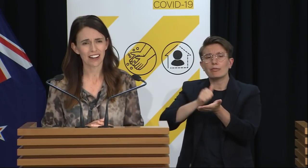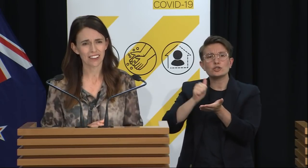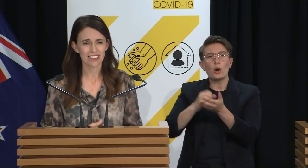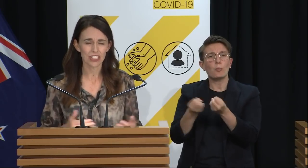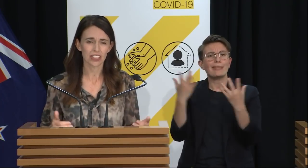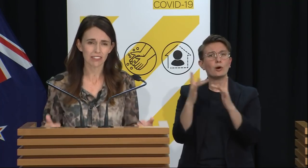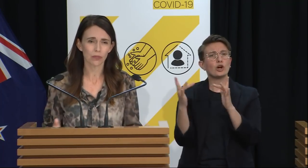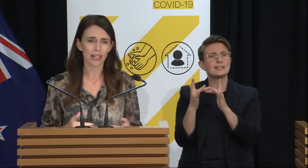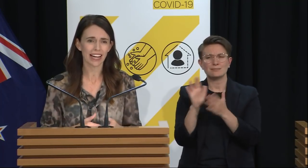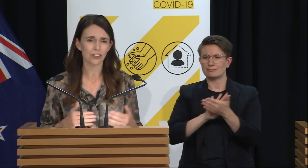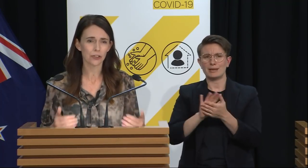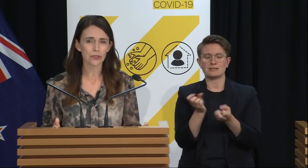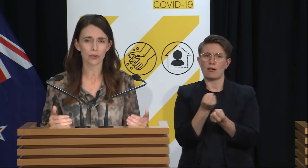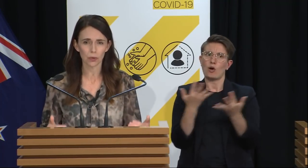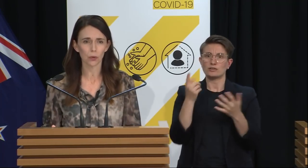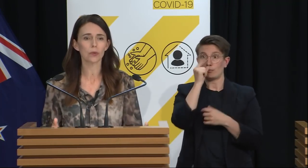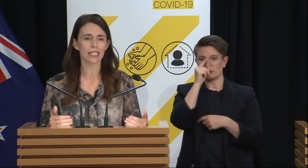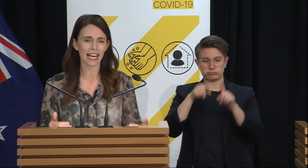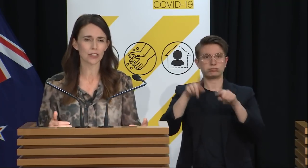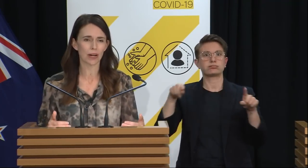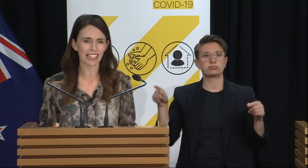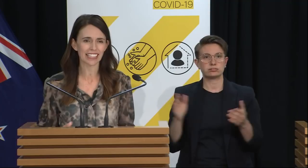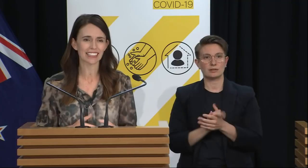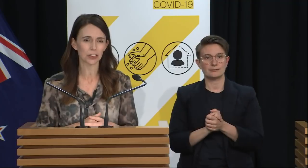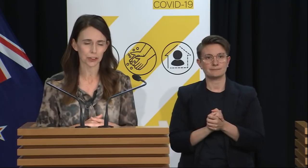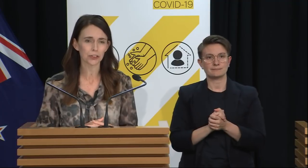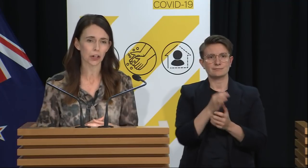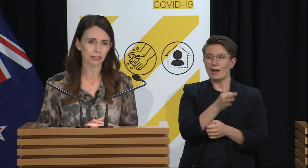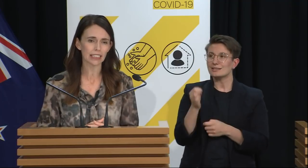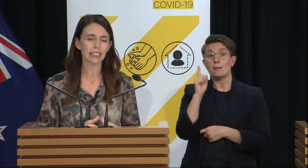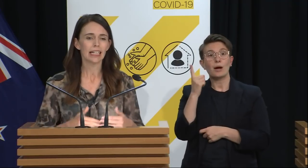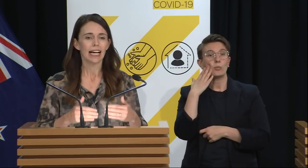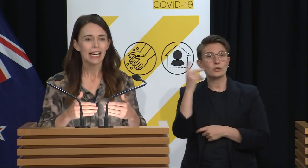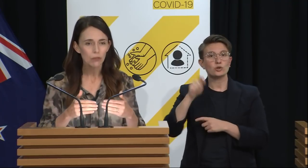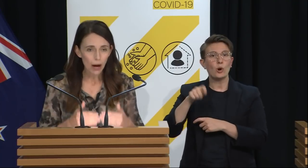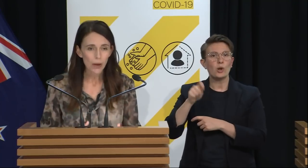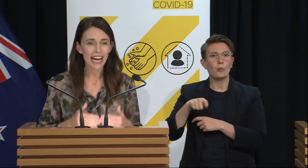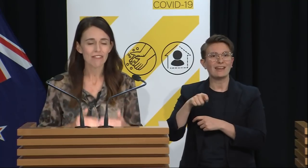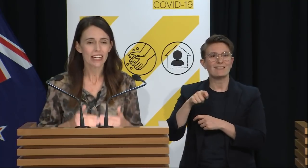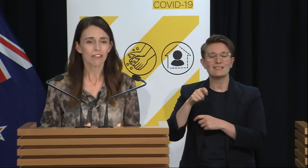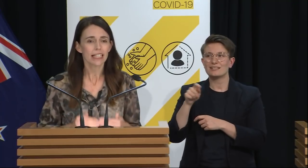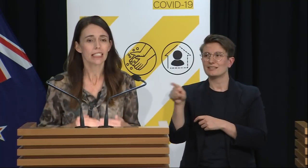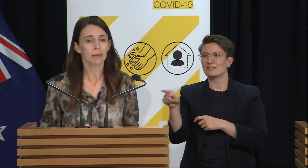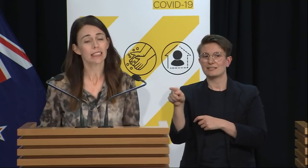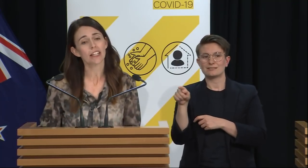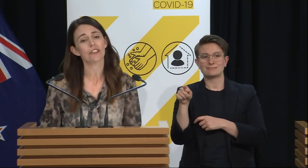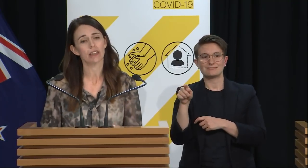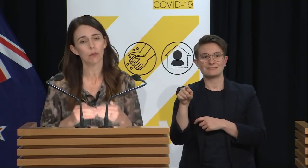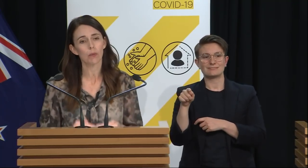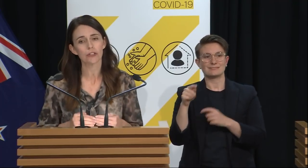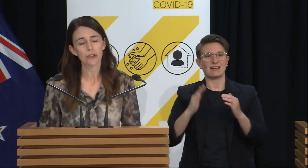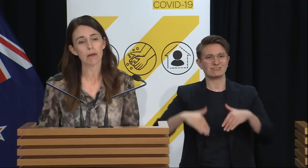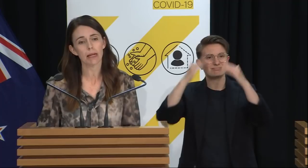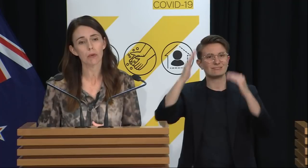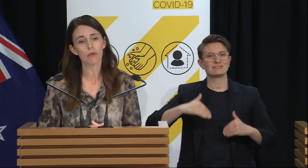hypothetical scenarios, which, given we had used the rules as we needed to, Tova, and we have every expectation